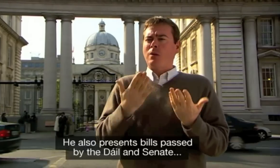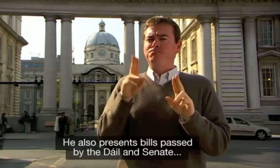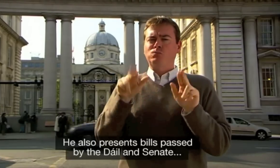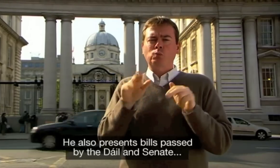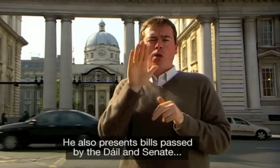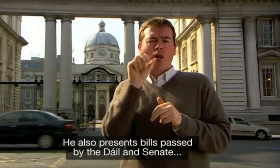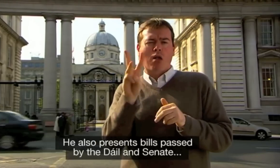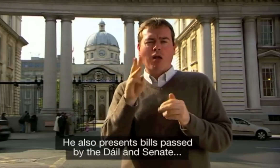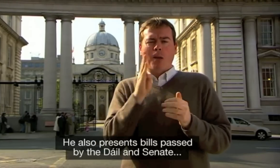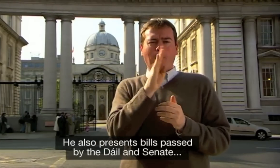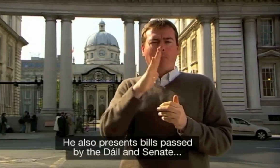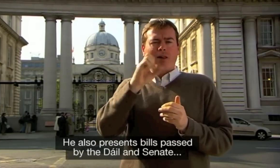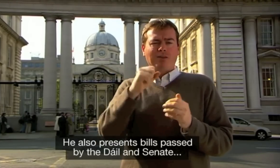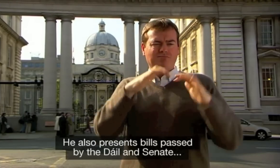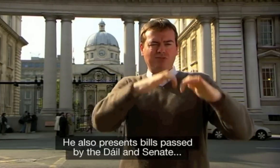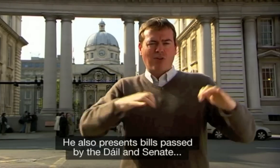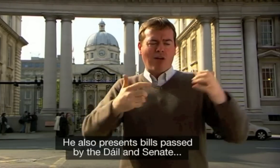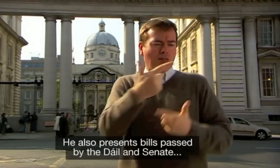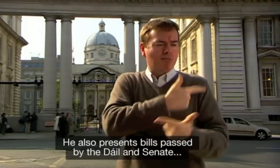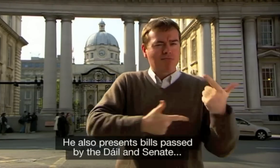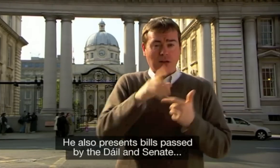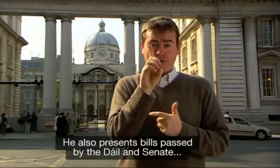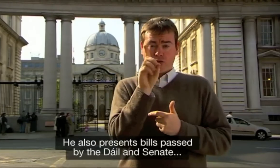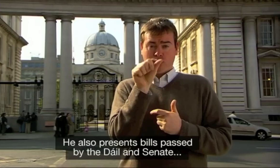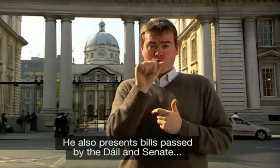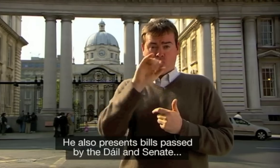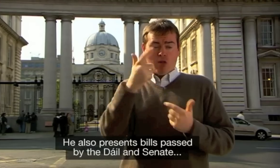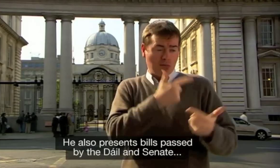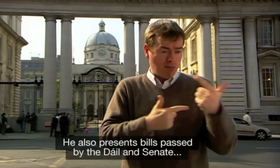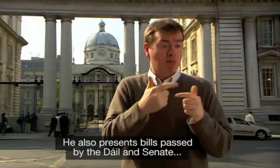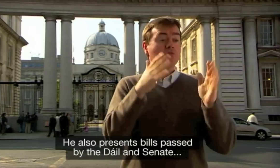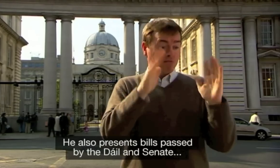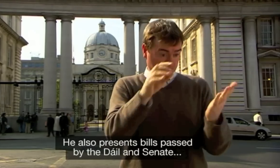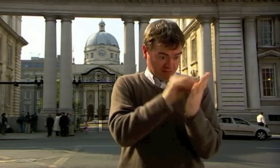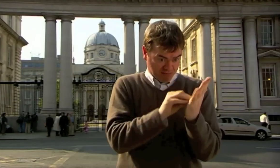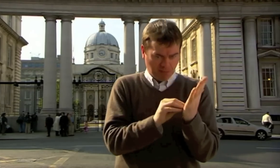He also presents bills passed by the Dáil and Senate